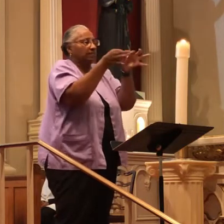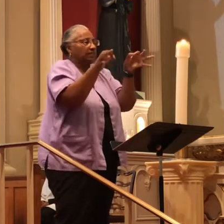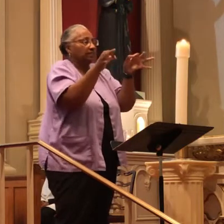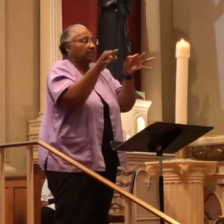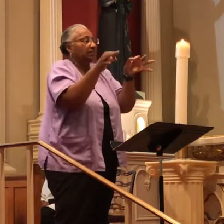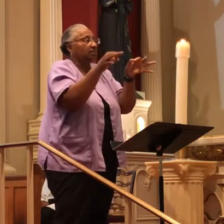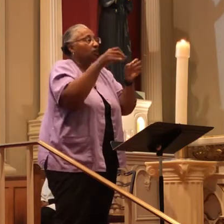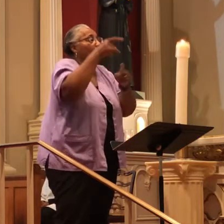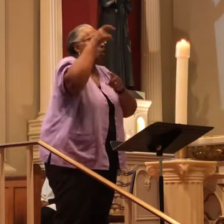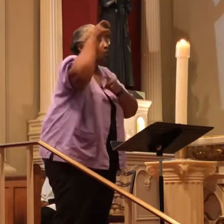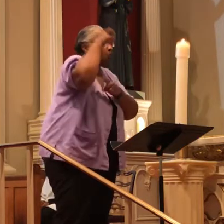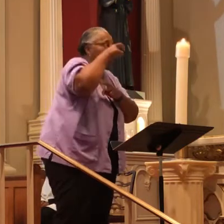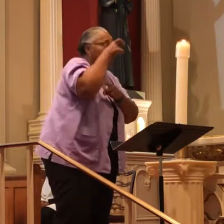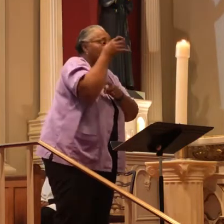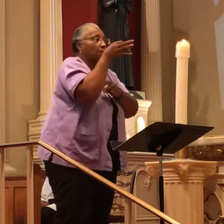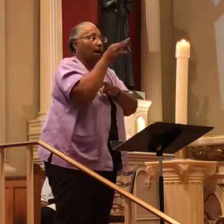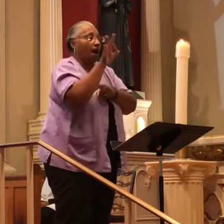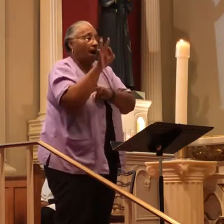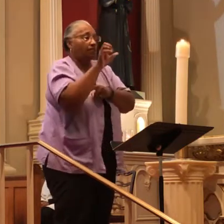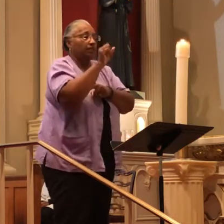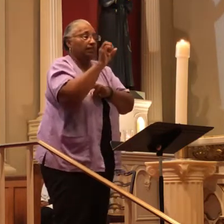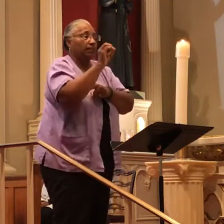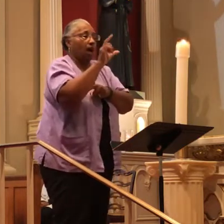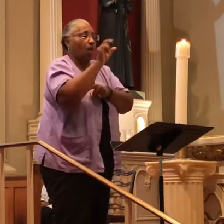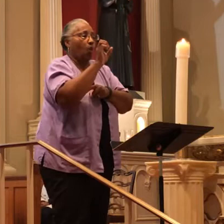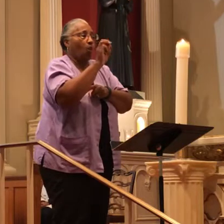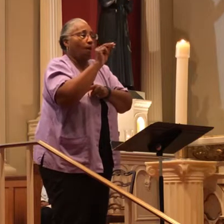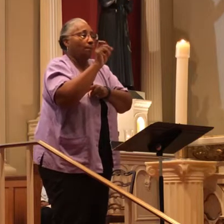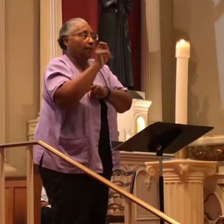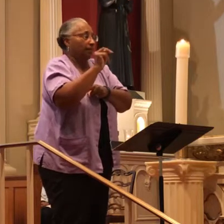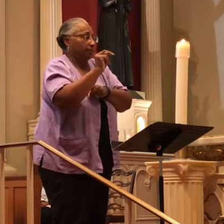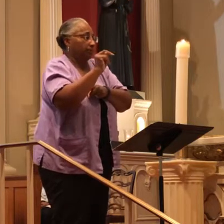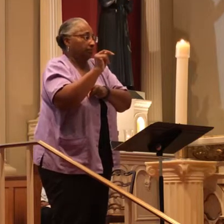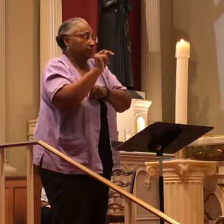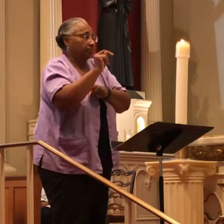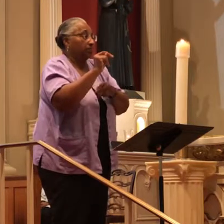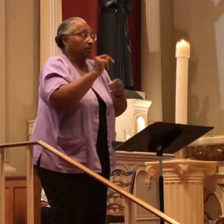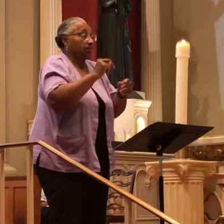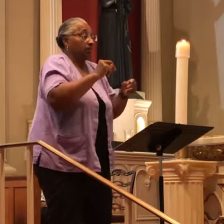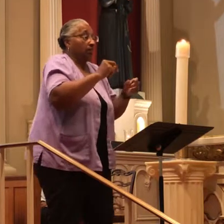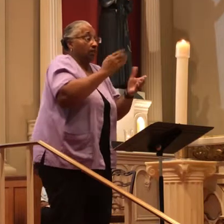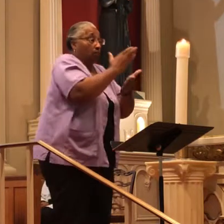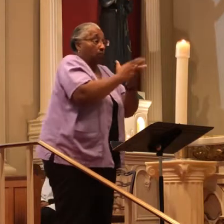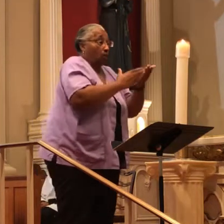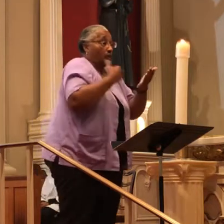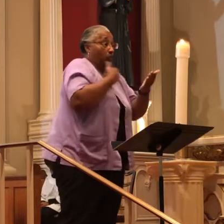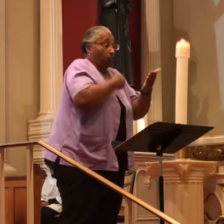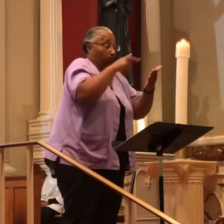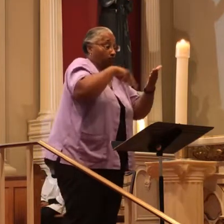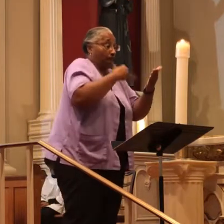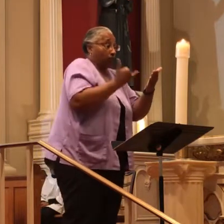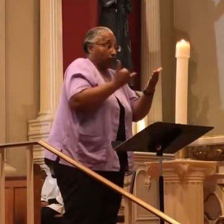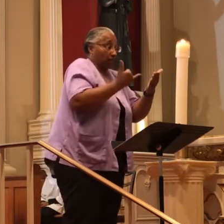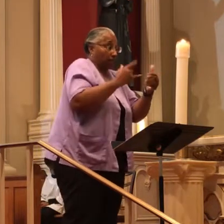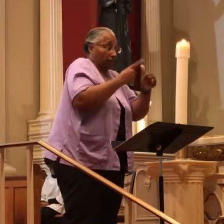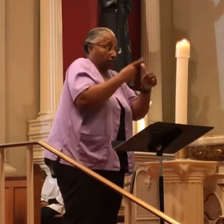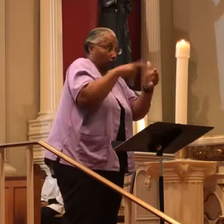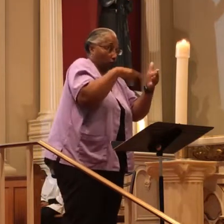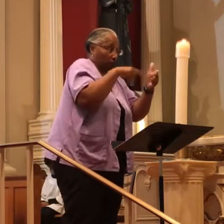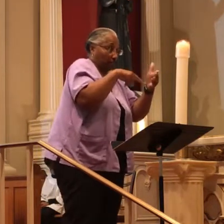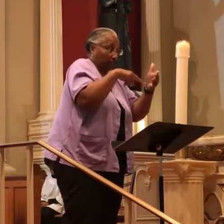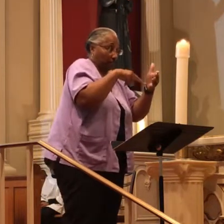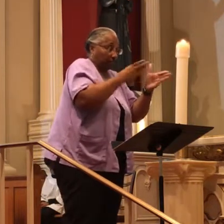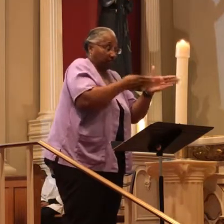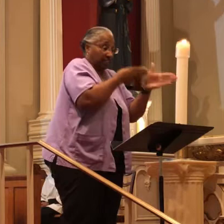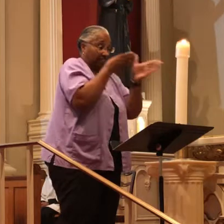you continue the chapter that follows the chapter that we read today in the first reading, the next chapter